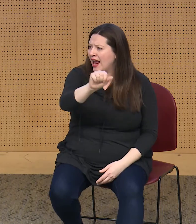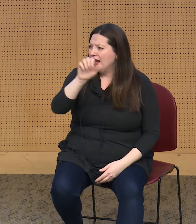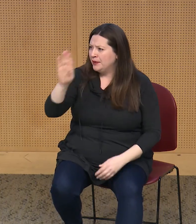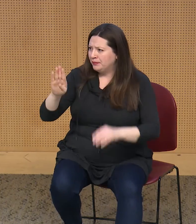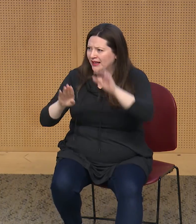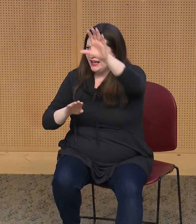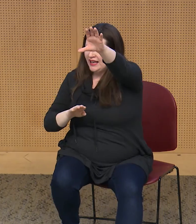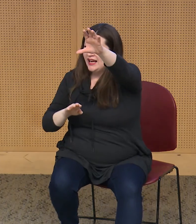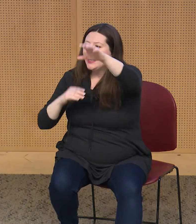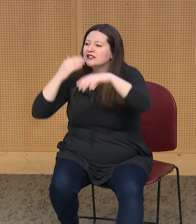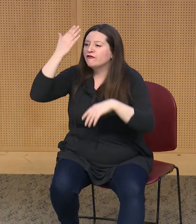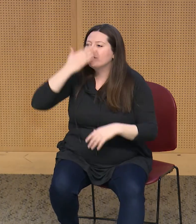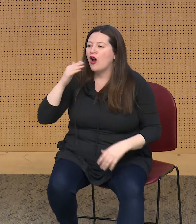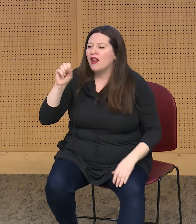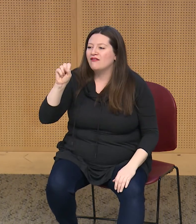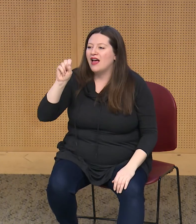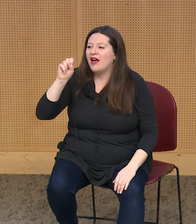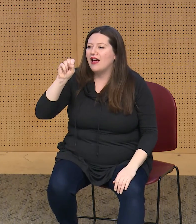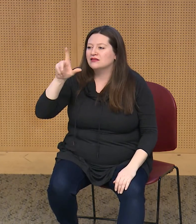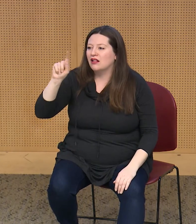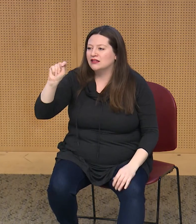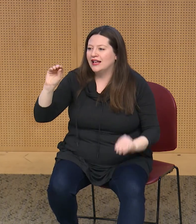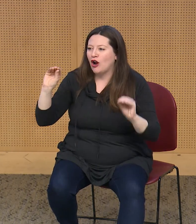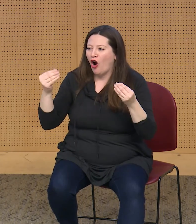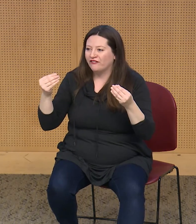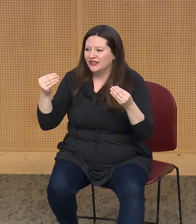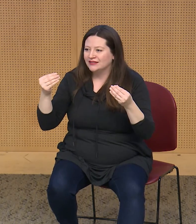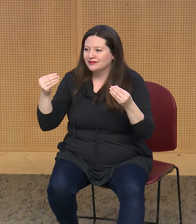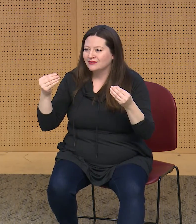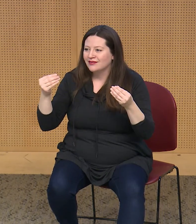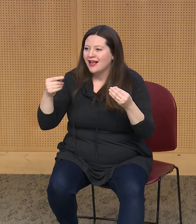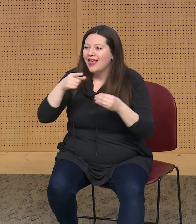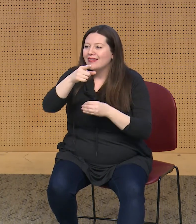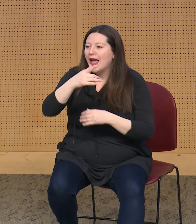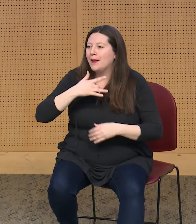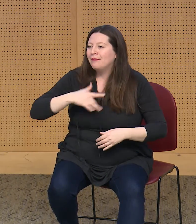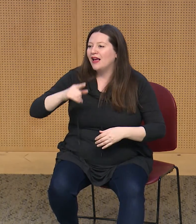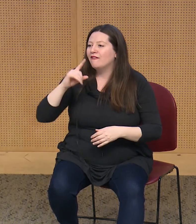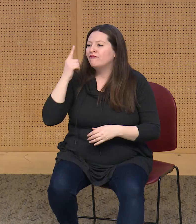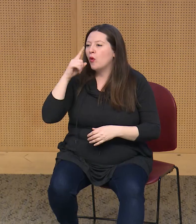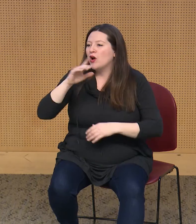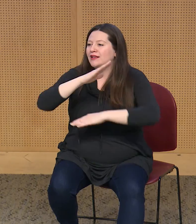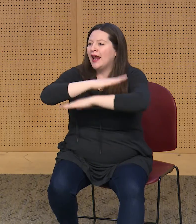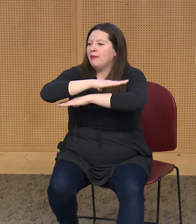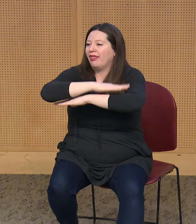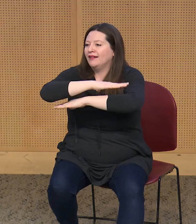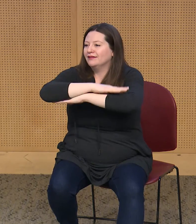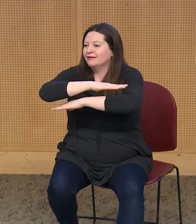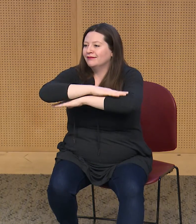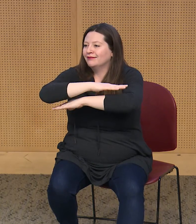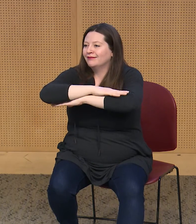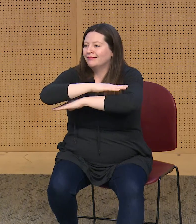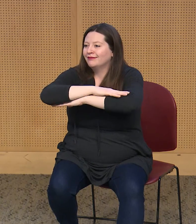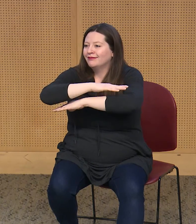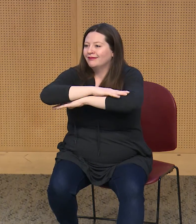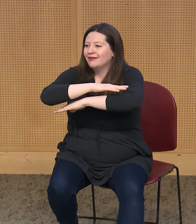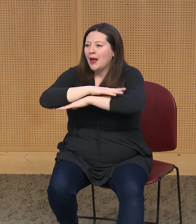And there's A and B of the first floor. It's in front of the SLT office. It's reserved for tabling for